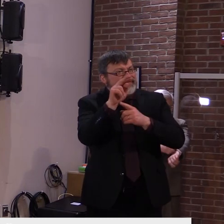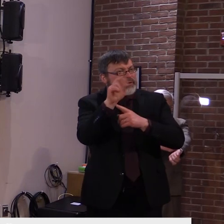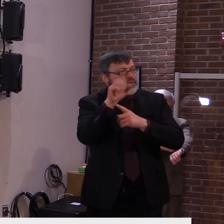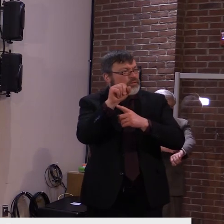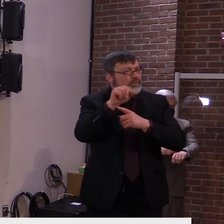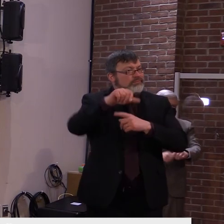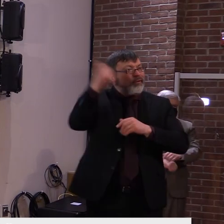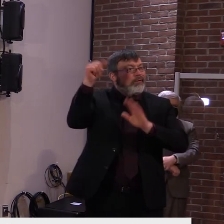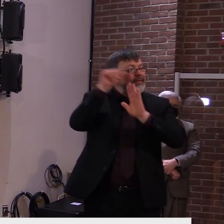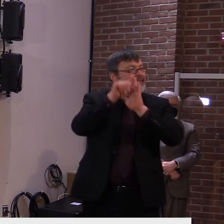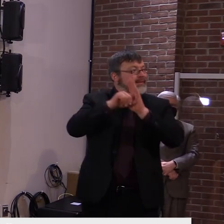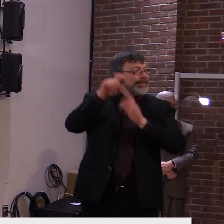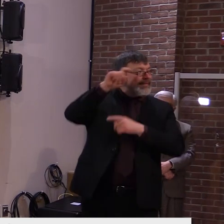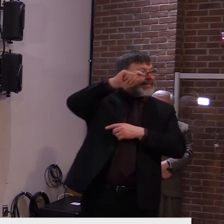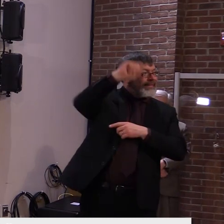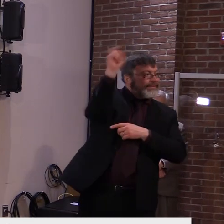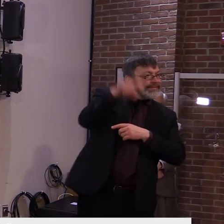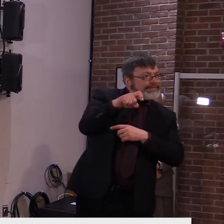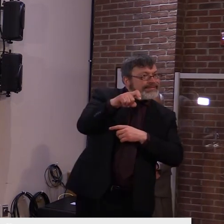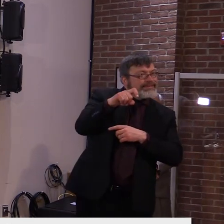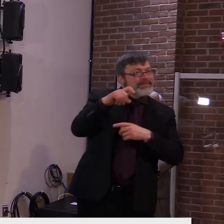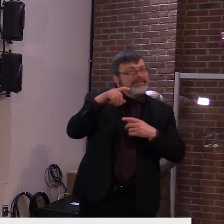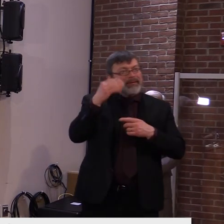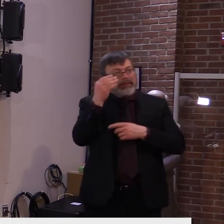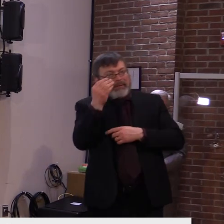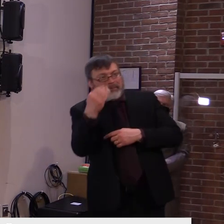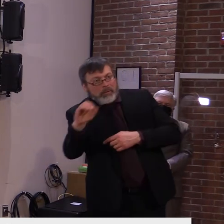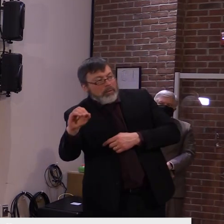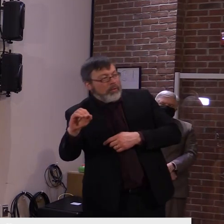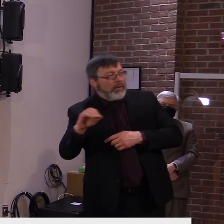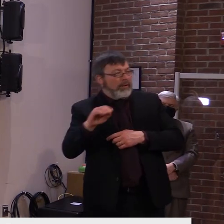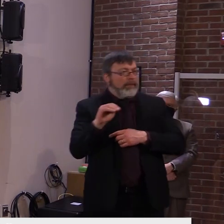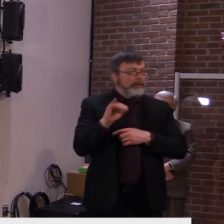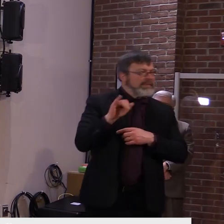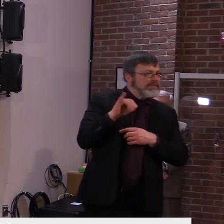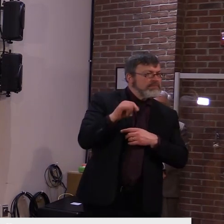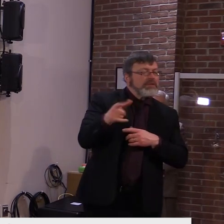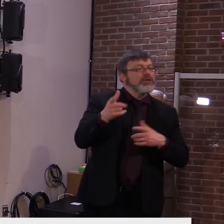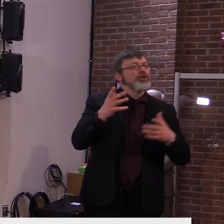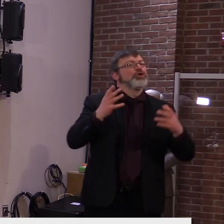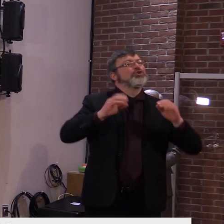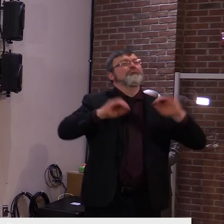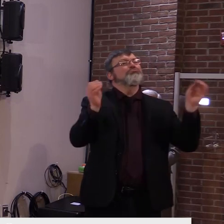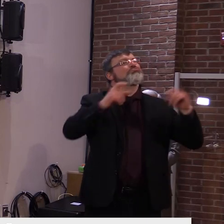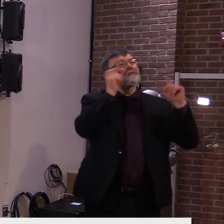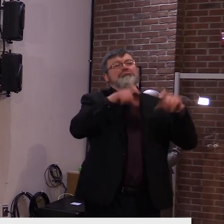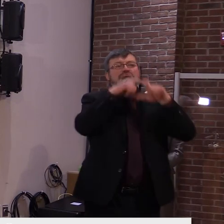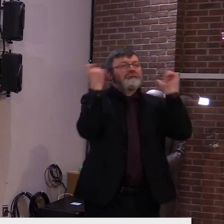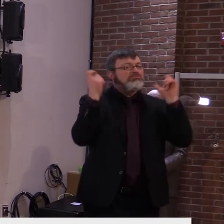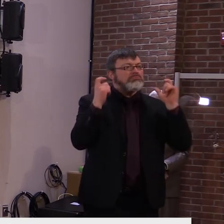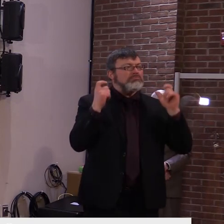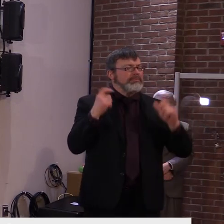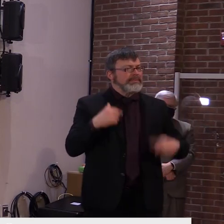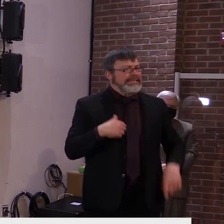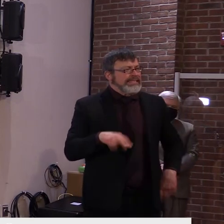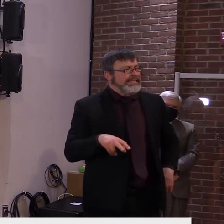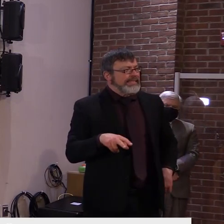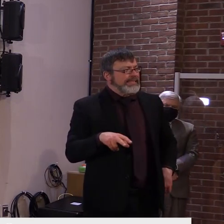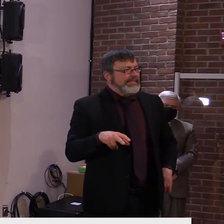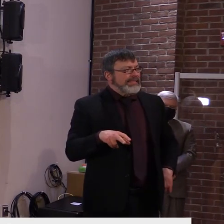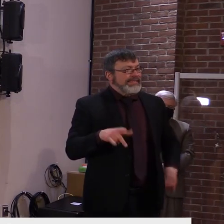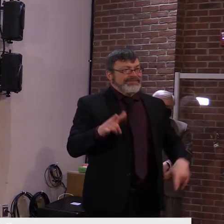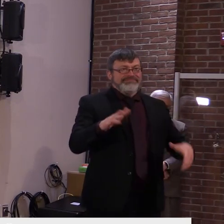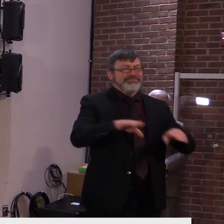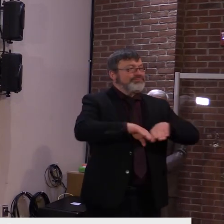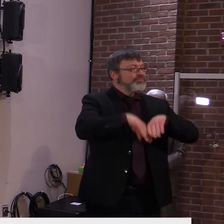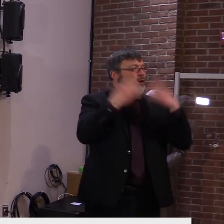and opening restaurants and other facilities to full capacity as if the virus has magically disappeared.